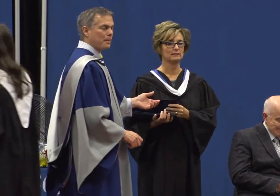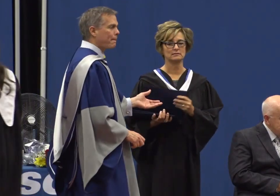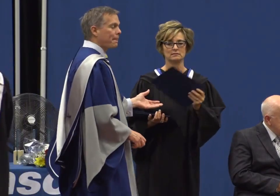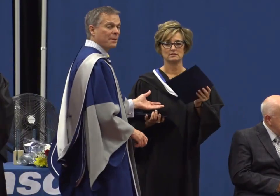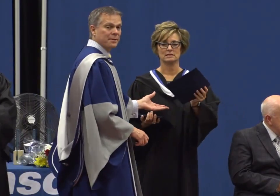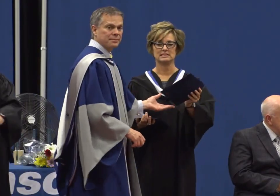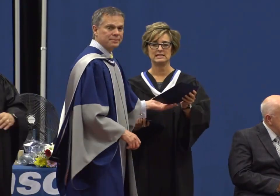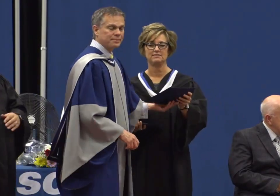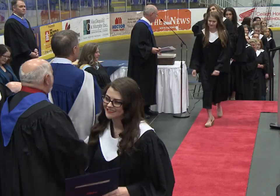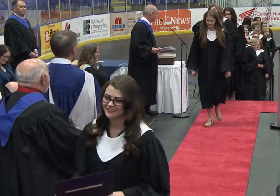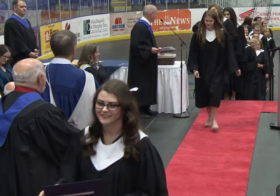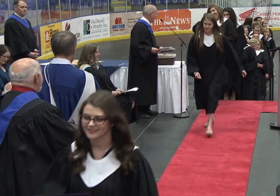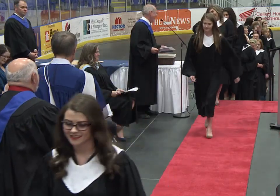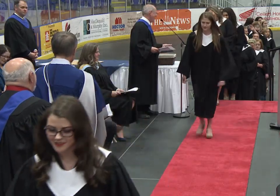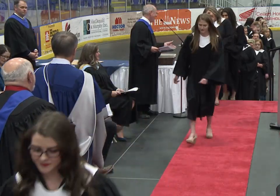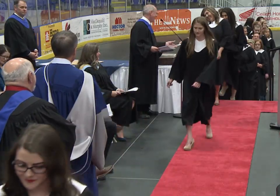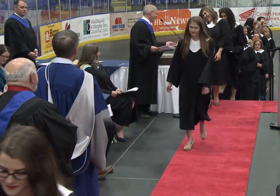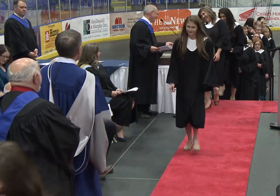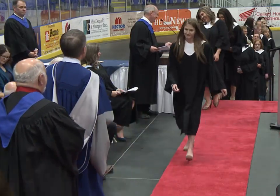Stephanie Lamy.